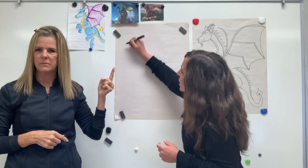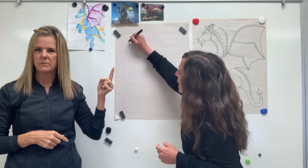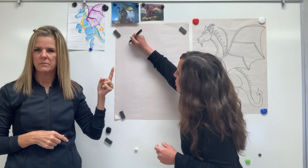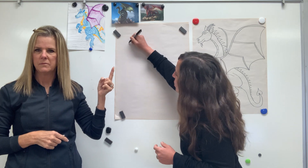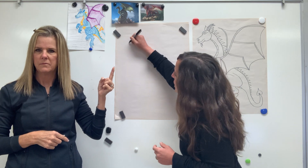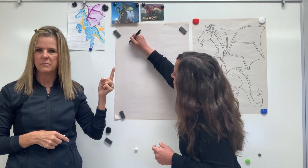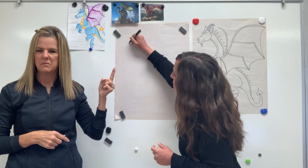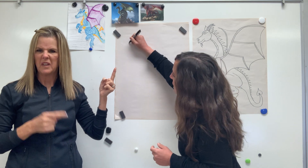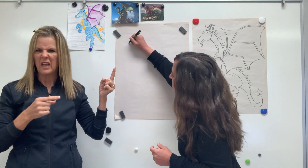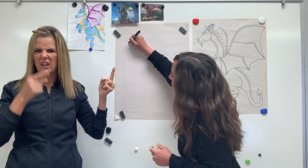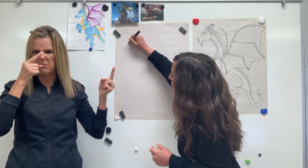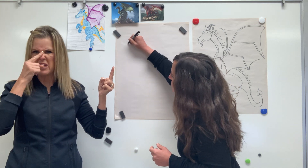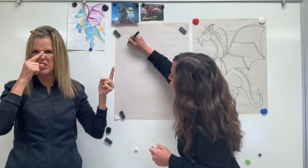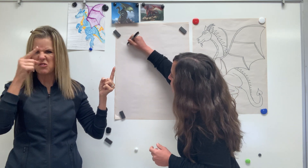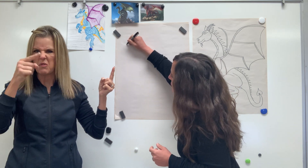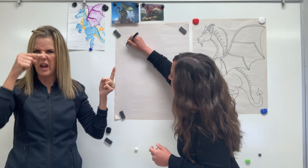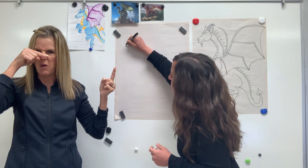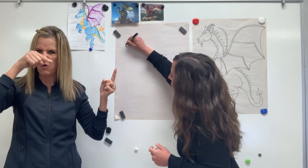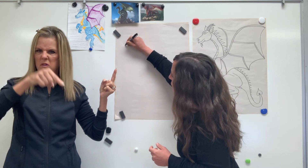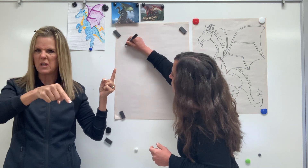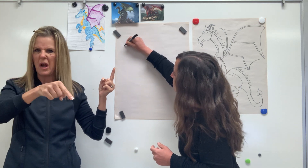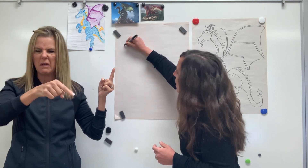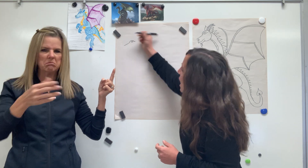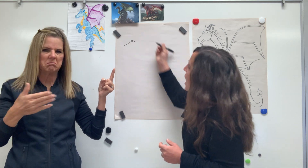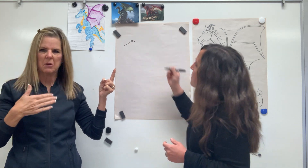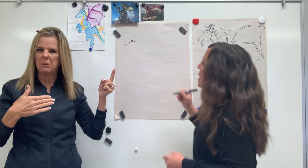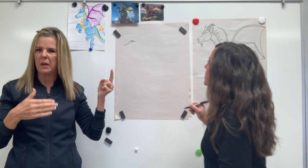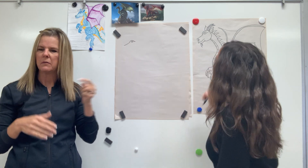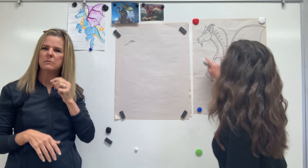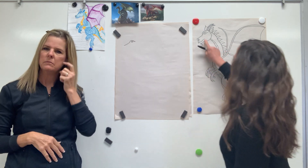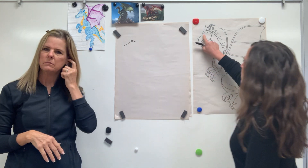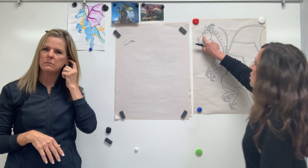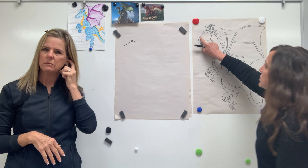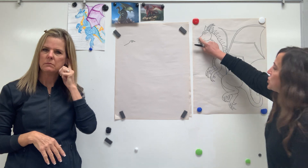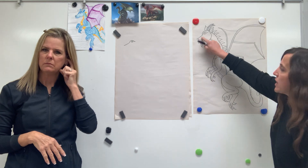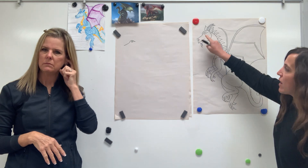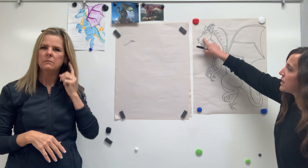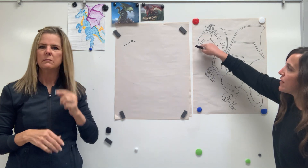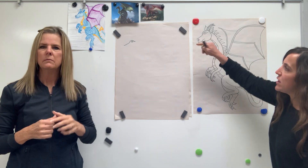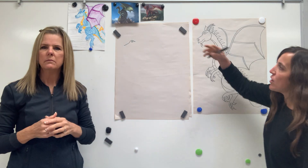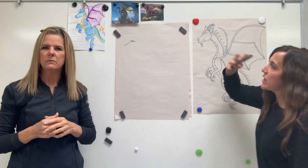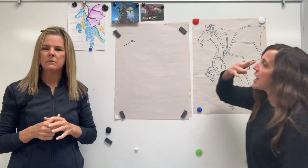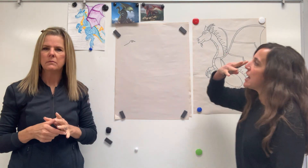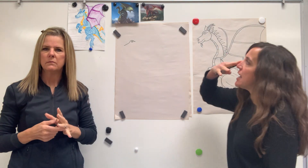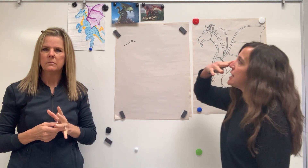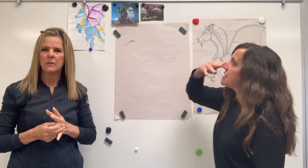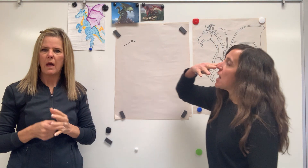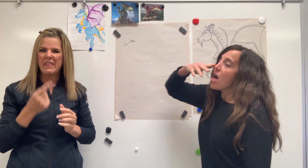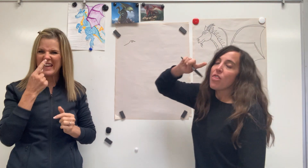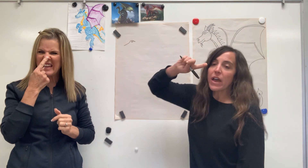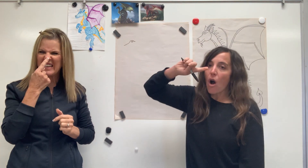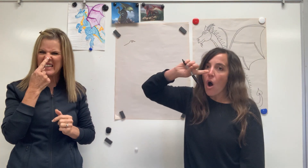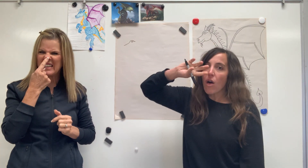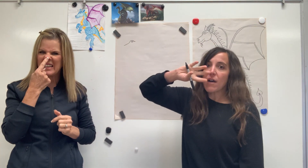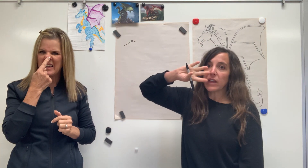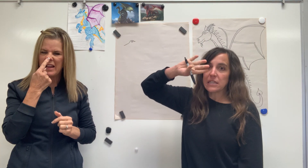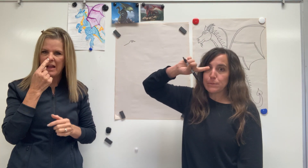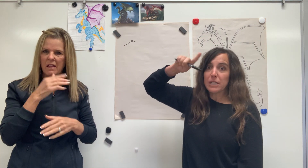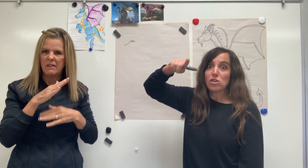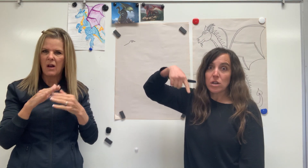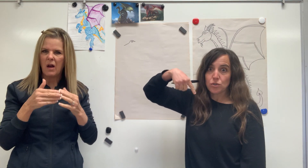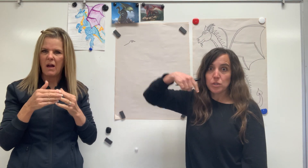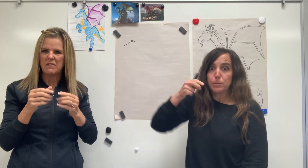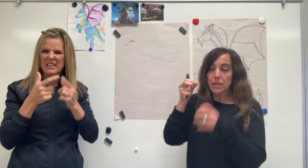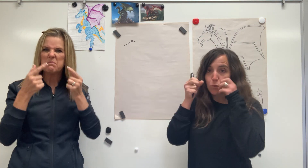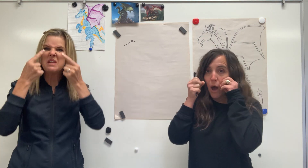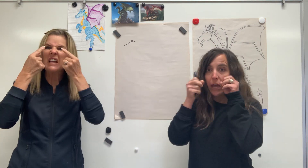can be straight out or it can slant. It really doesn't matter. But I'm gonna make that long straight line. And then on the end, they all have like these